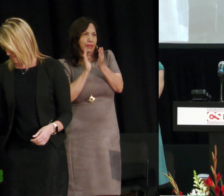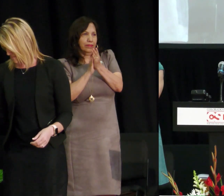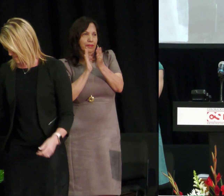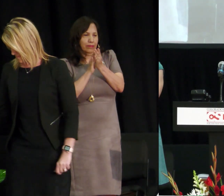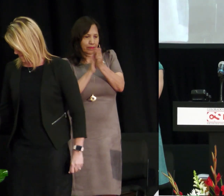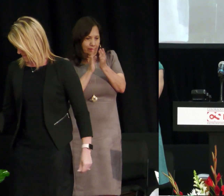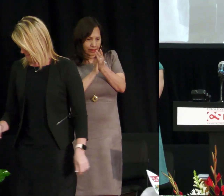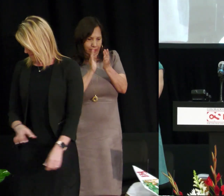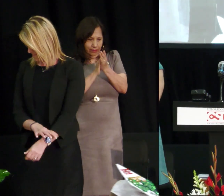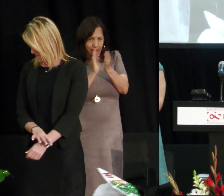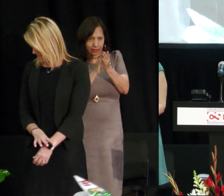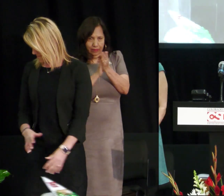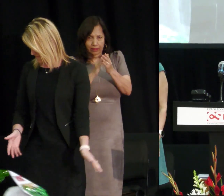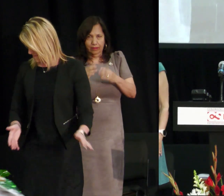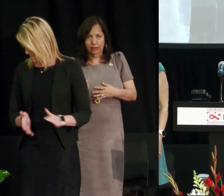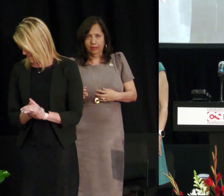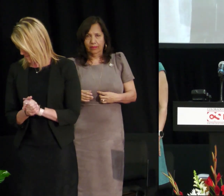stage.